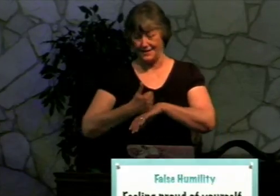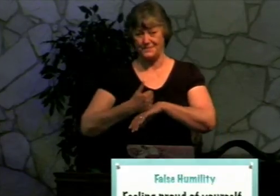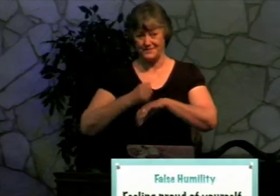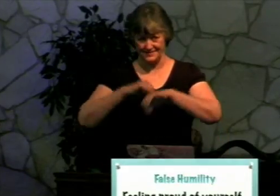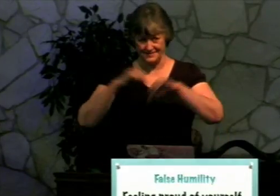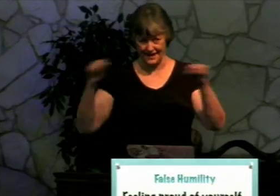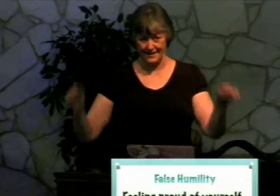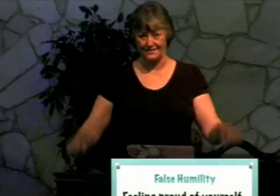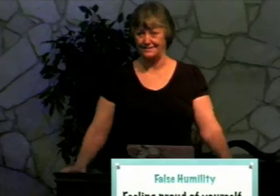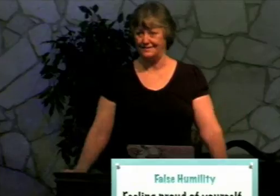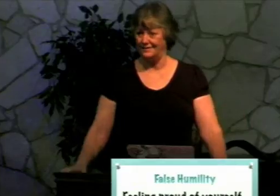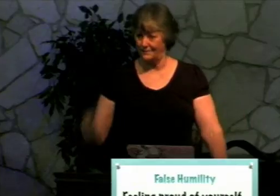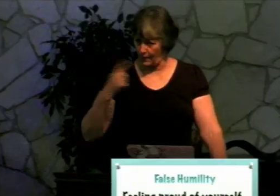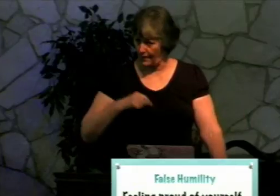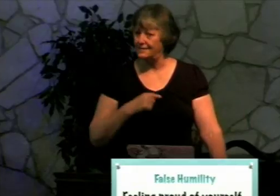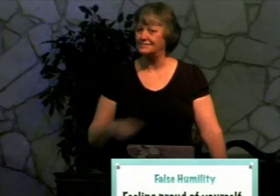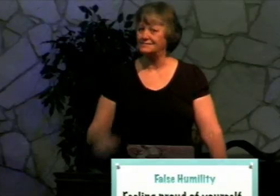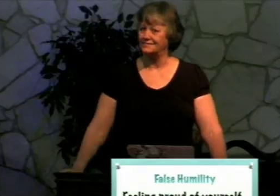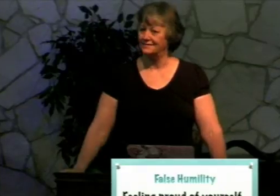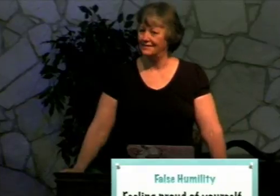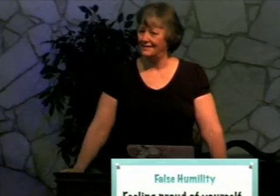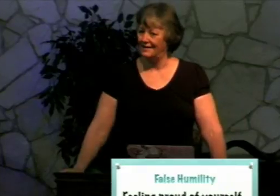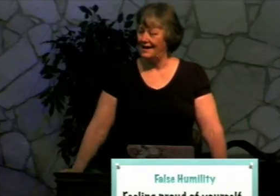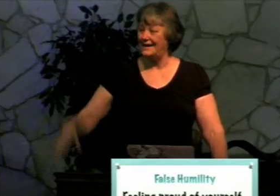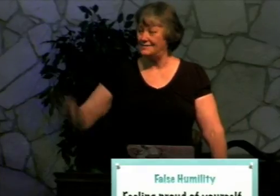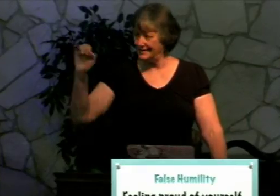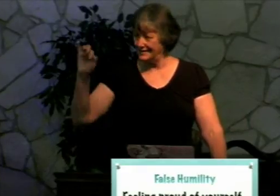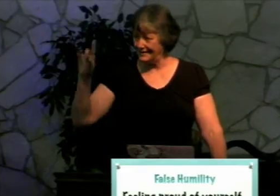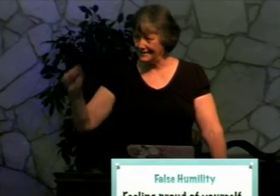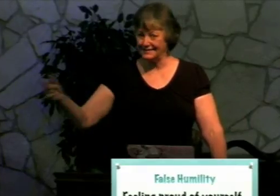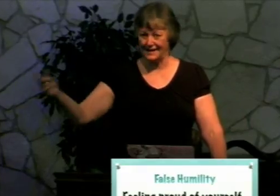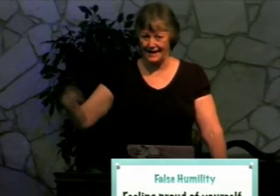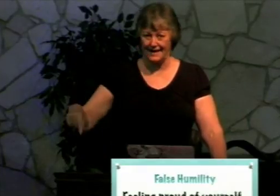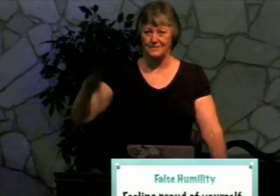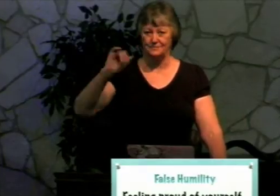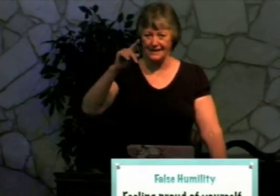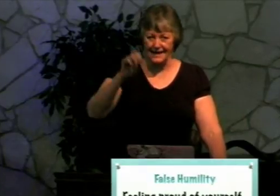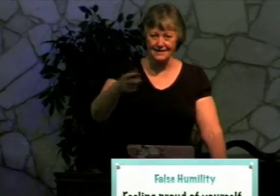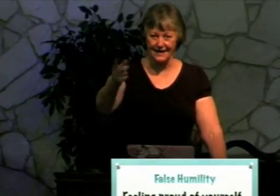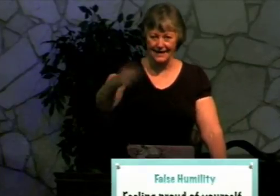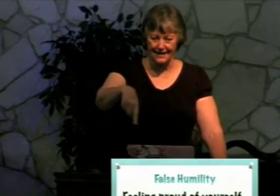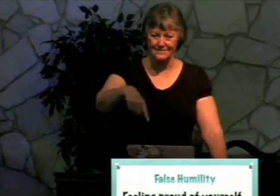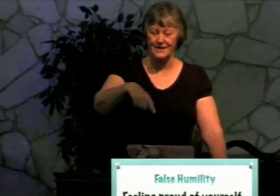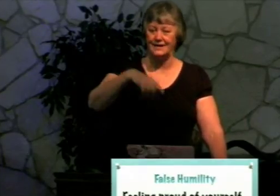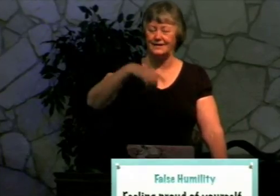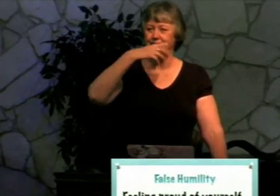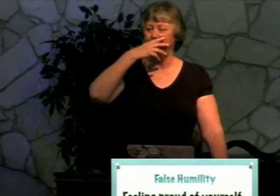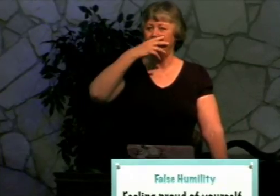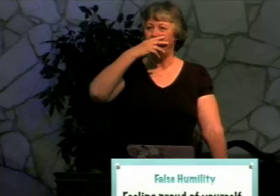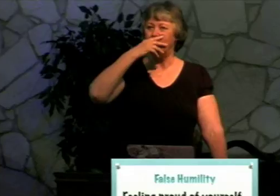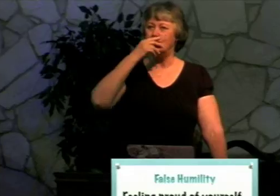up the stand for us. And Belinda came, and Blake came, and